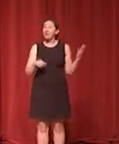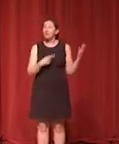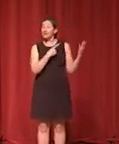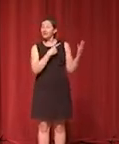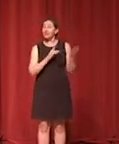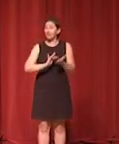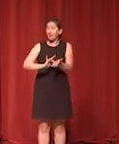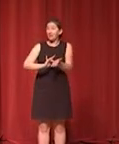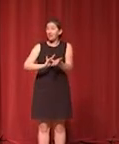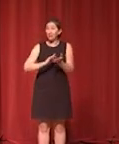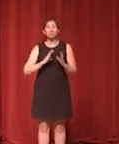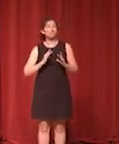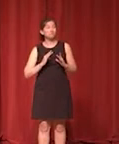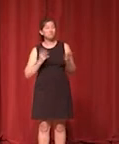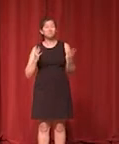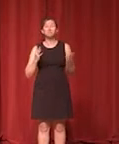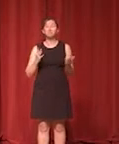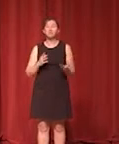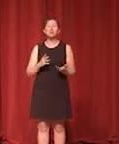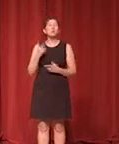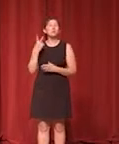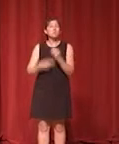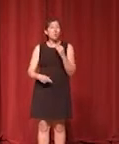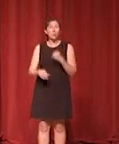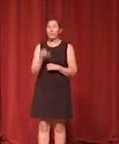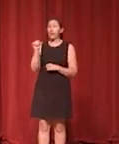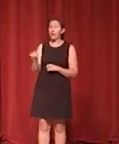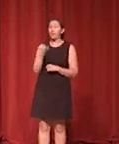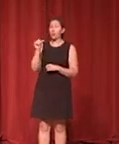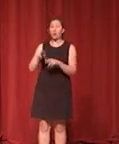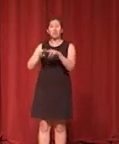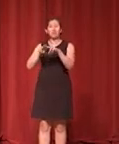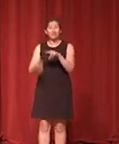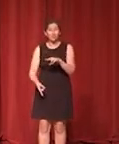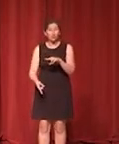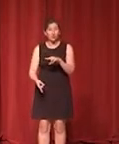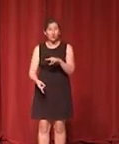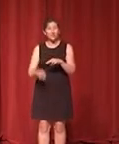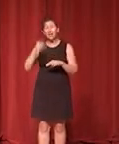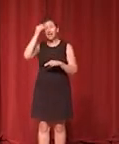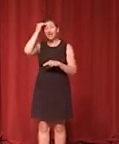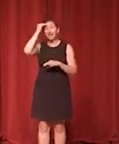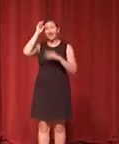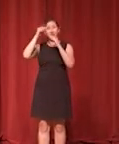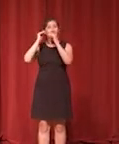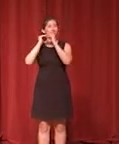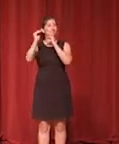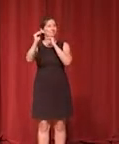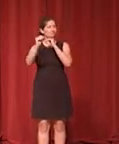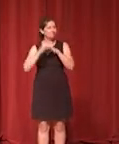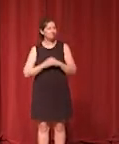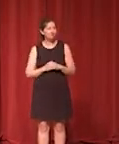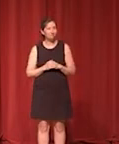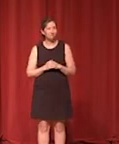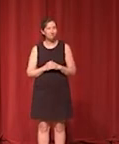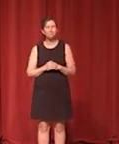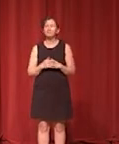in thinking abilities. So these are encouraging findings. We have not only the pills, but